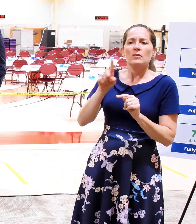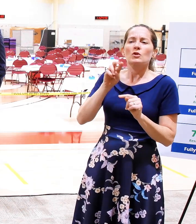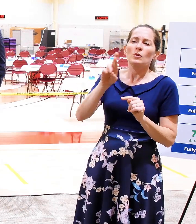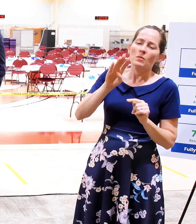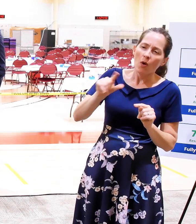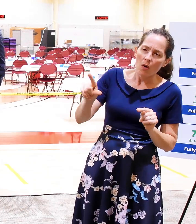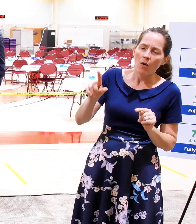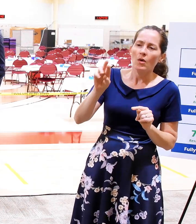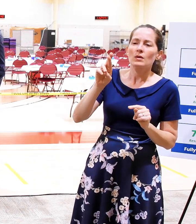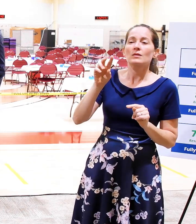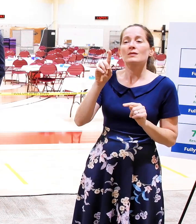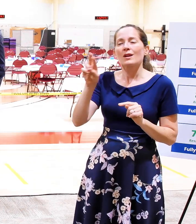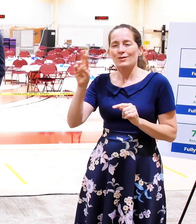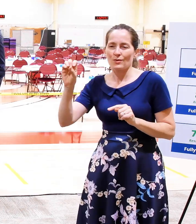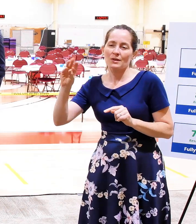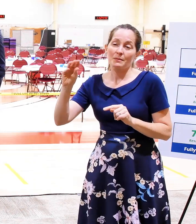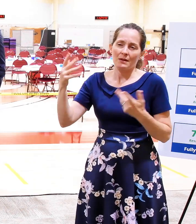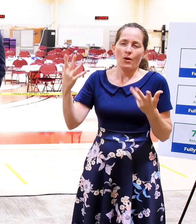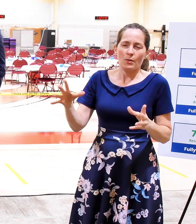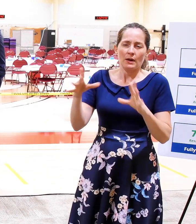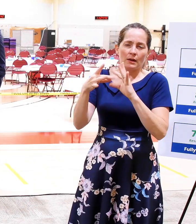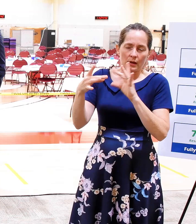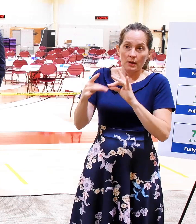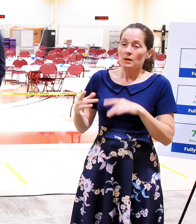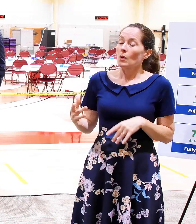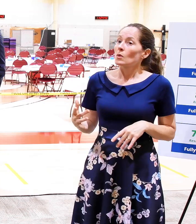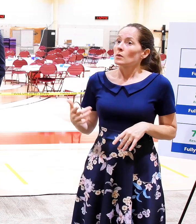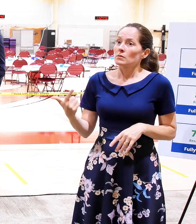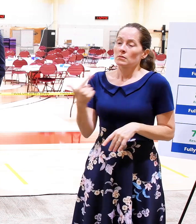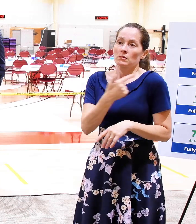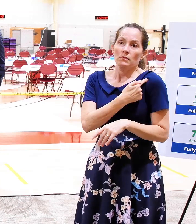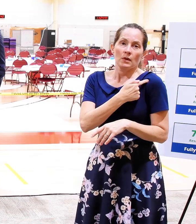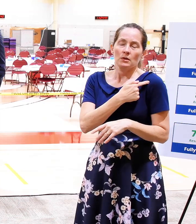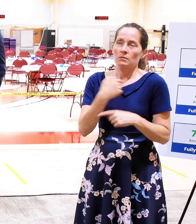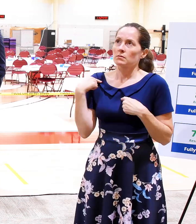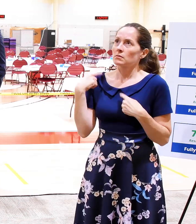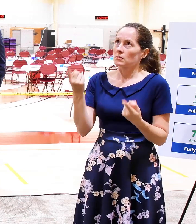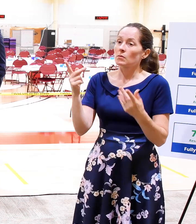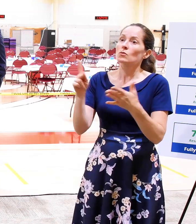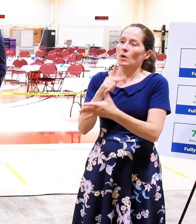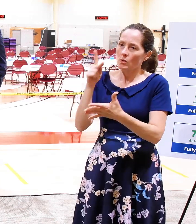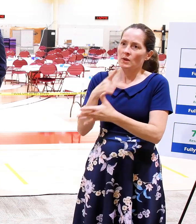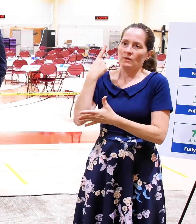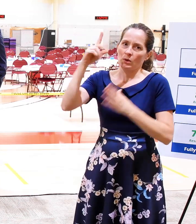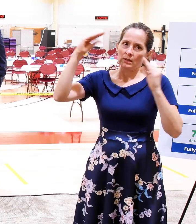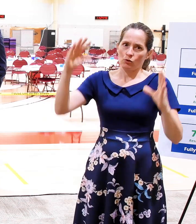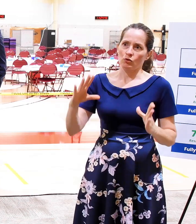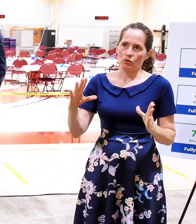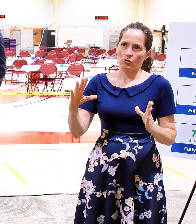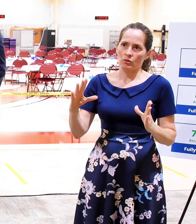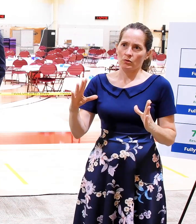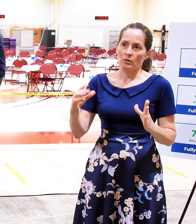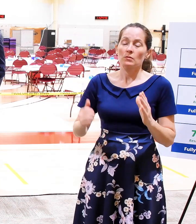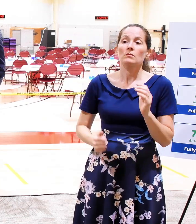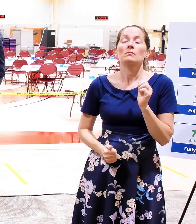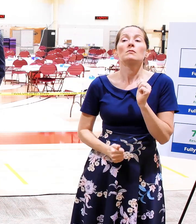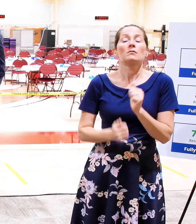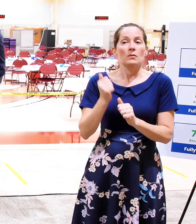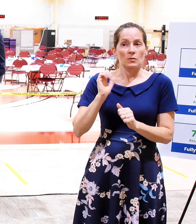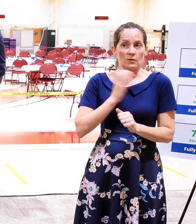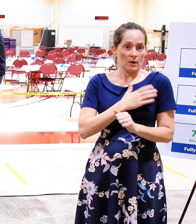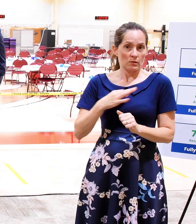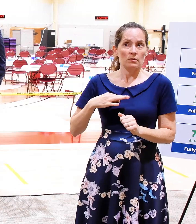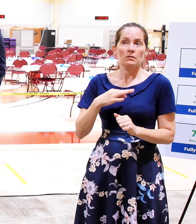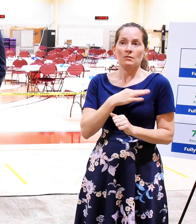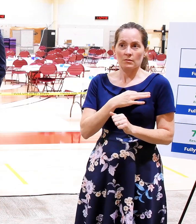Rossman, we have made vaccines a top priority for our educators. We had the majority of our staff members participate in